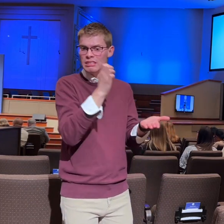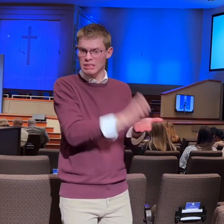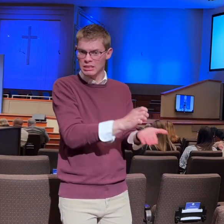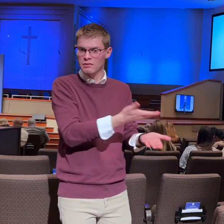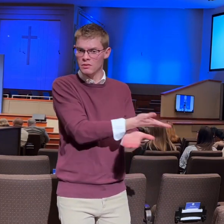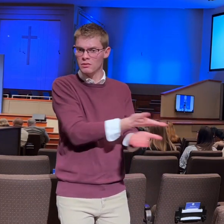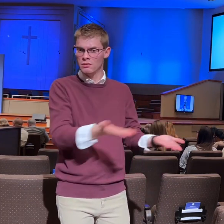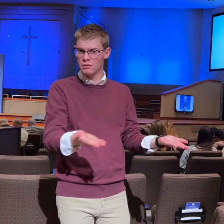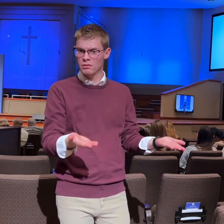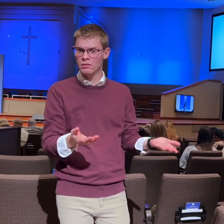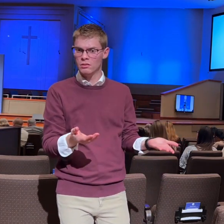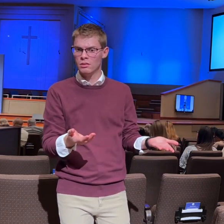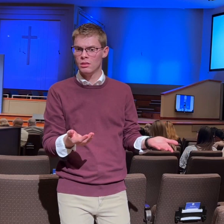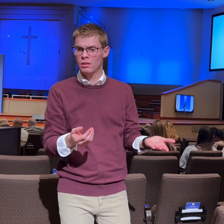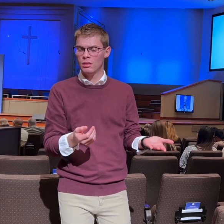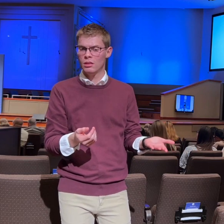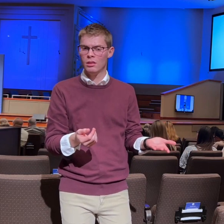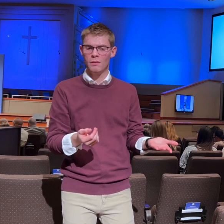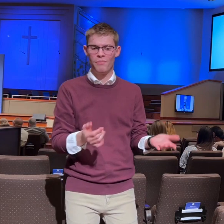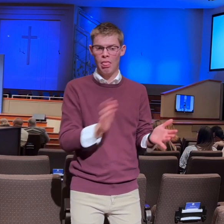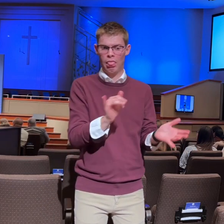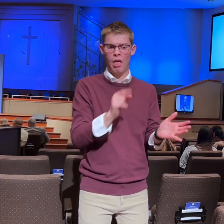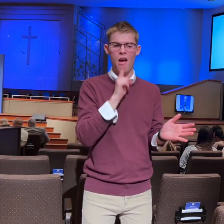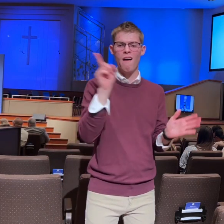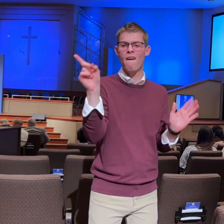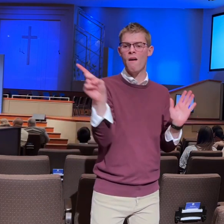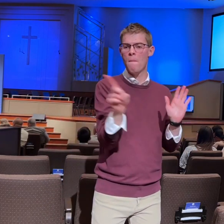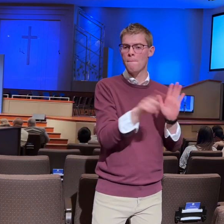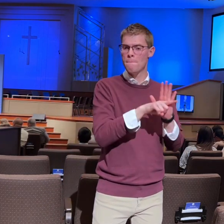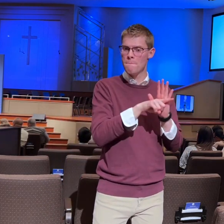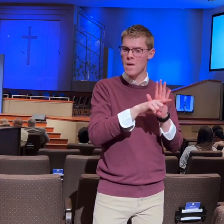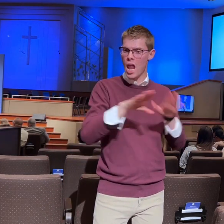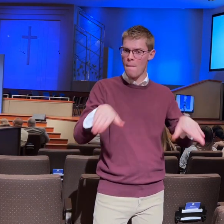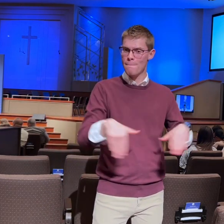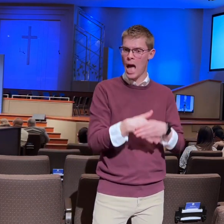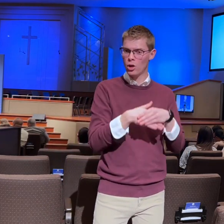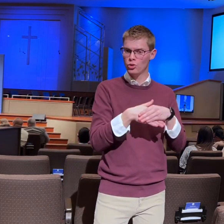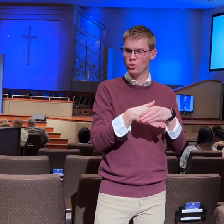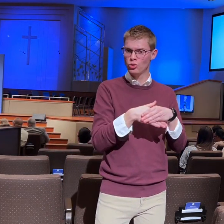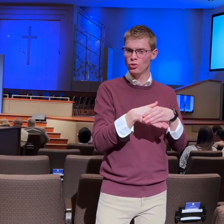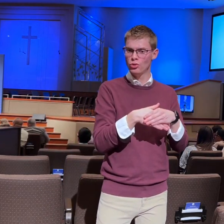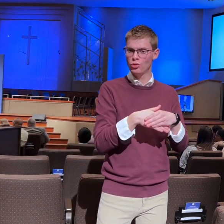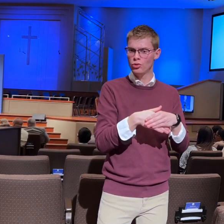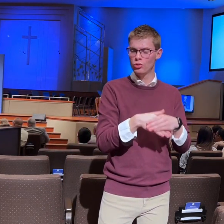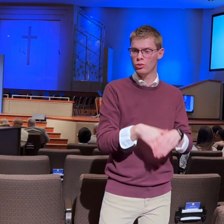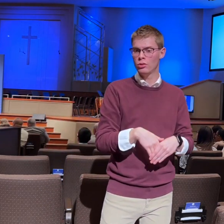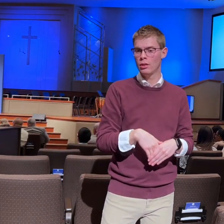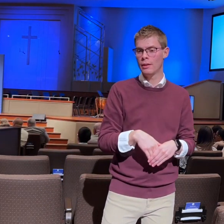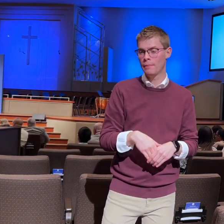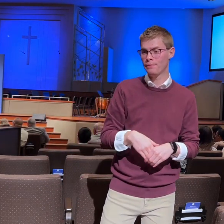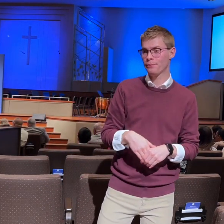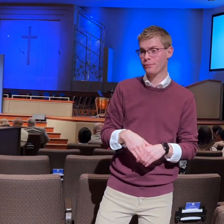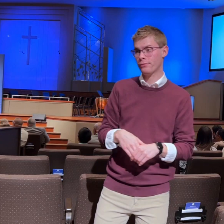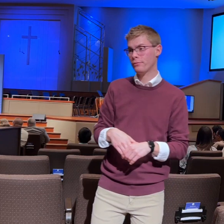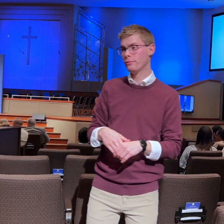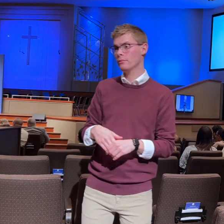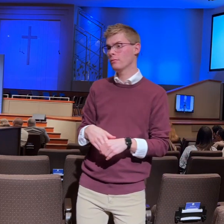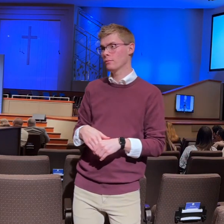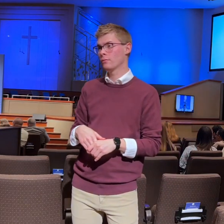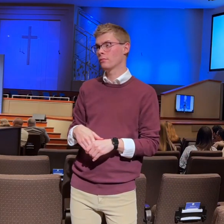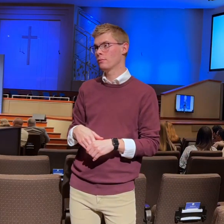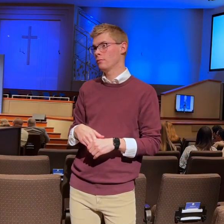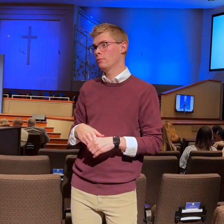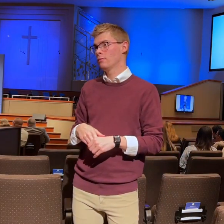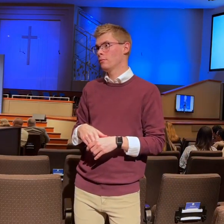kind of an interesting phrase, forbidding to marry, right? You thought we had standards at the Bible college. Here's one for you. Forbidding to, no,